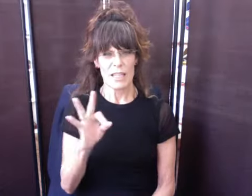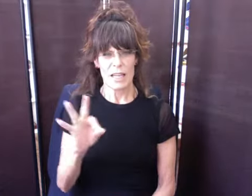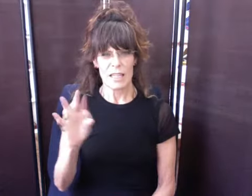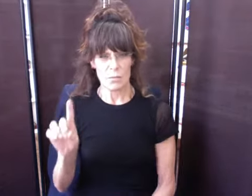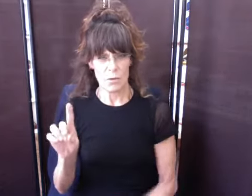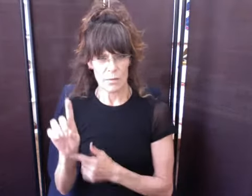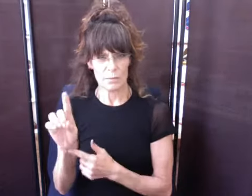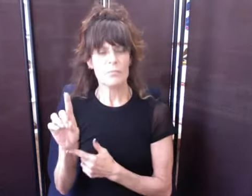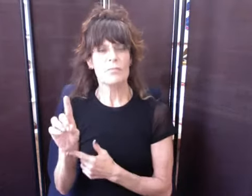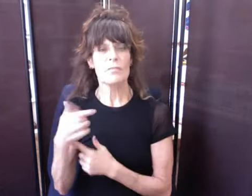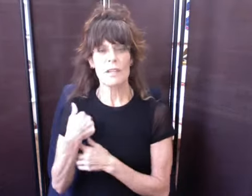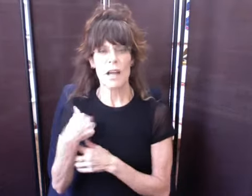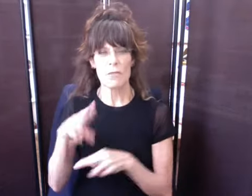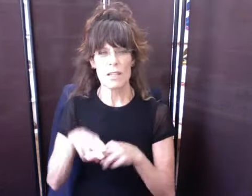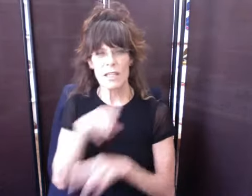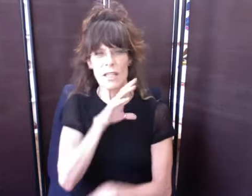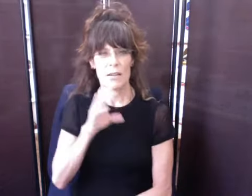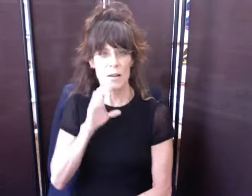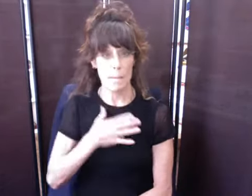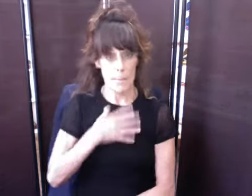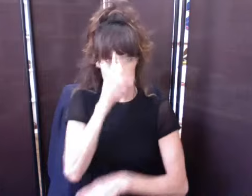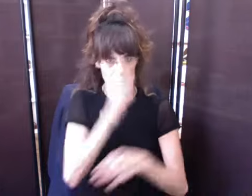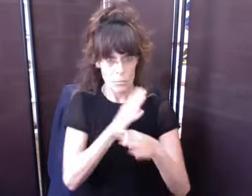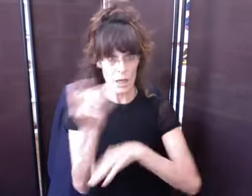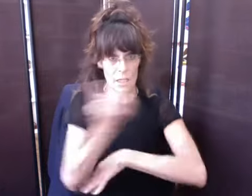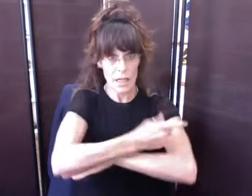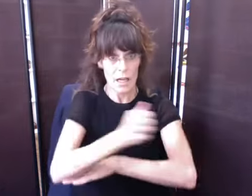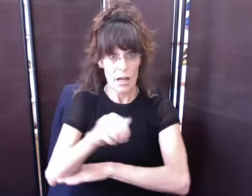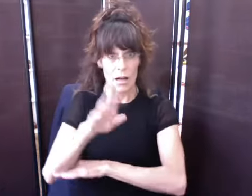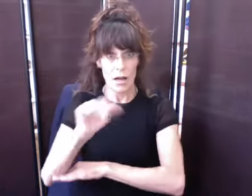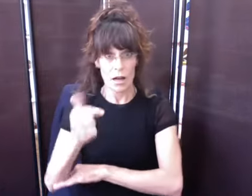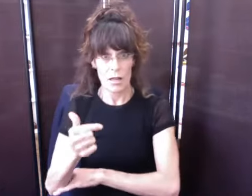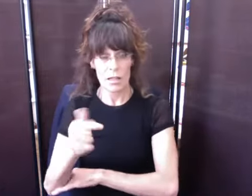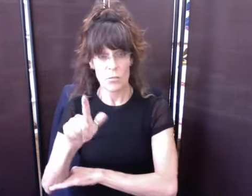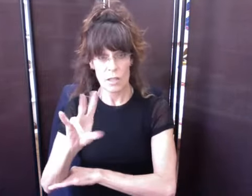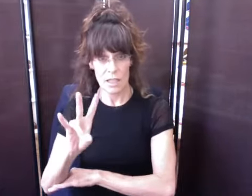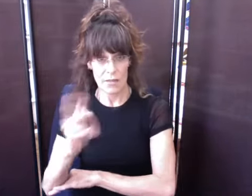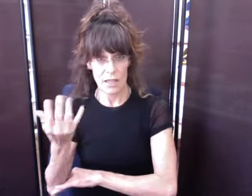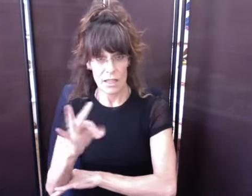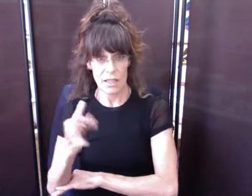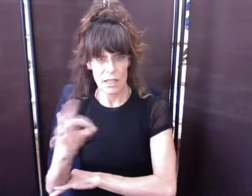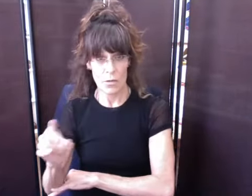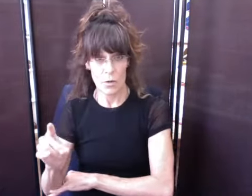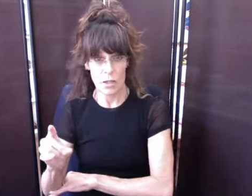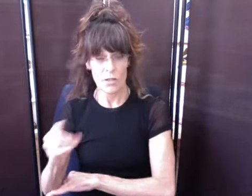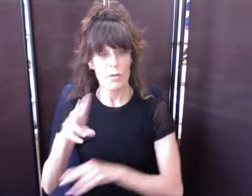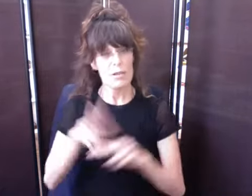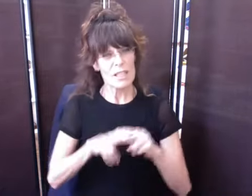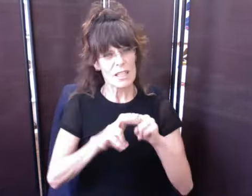cafe. Now, I got sober on August 27th of 1991. And I was sitting in a cafe in October with this